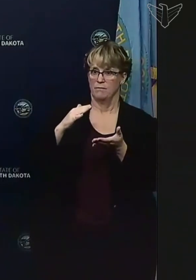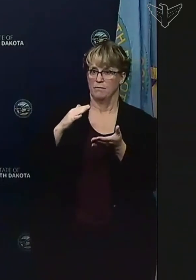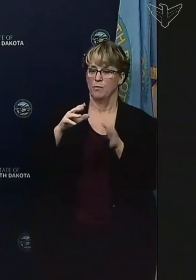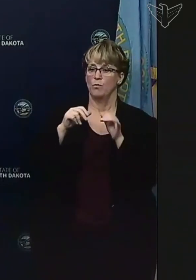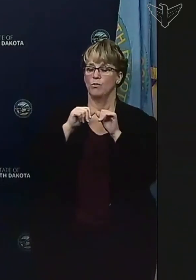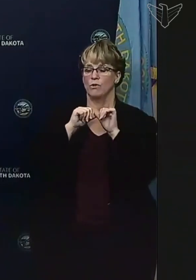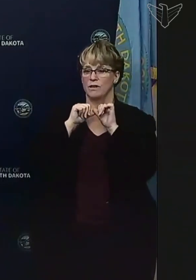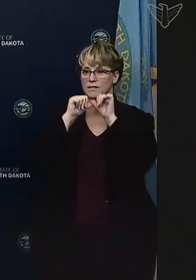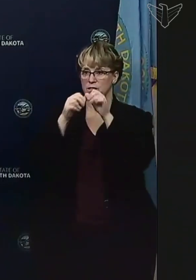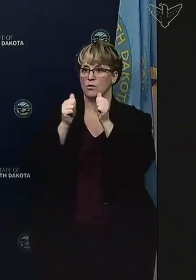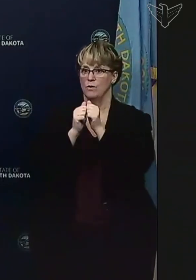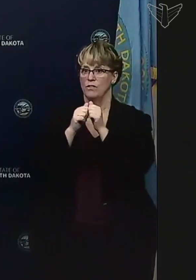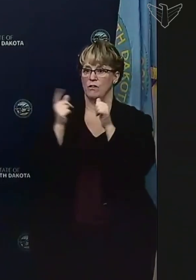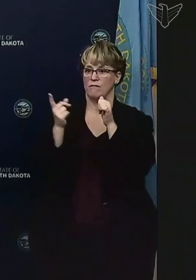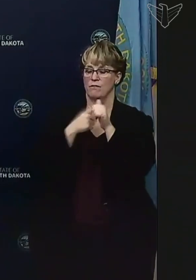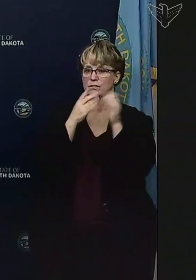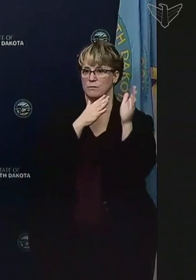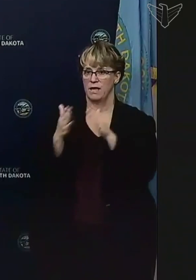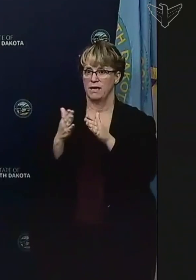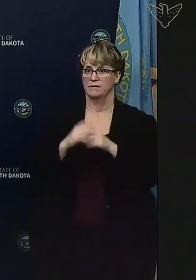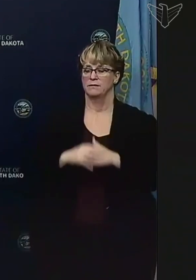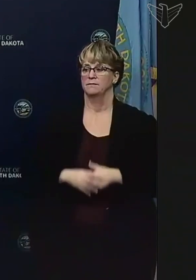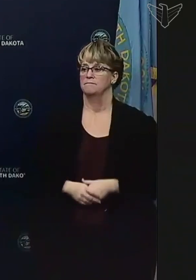original plan of preparation.